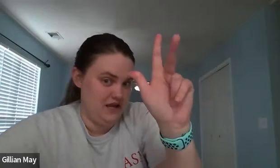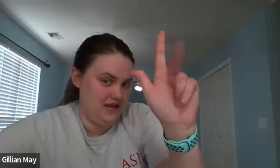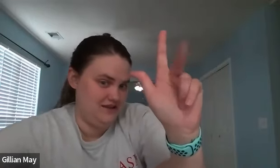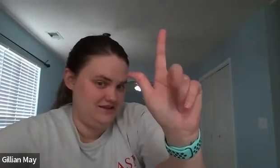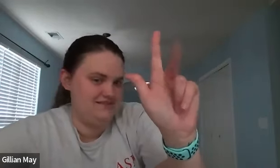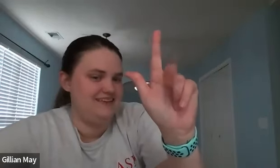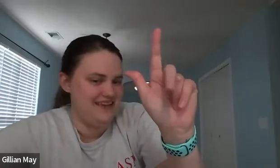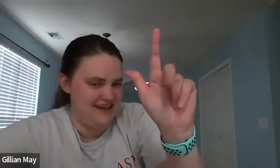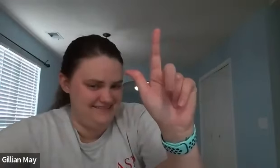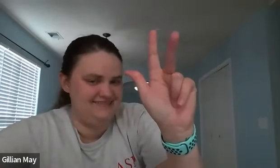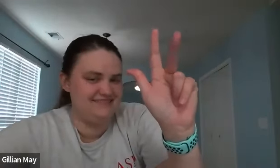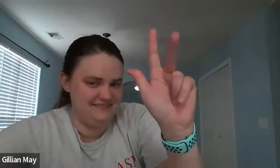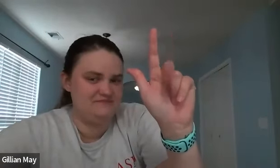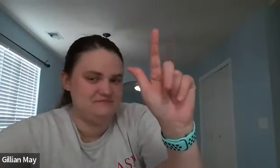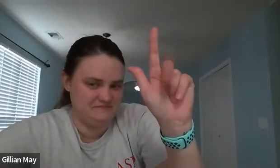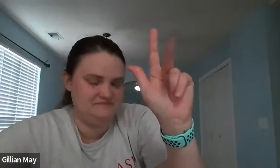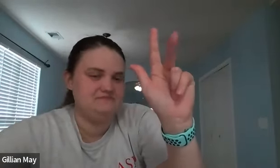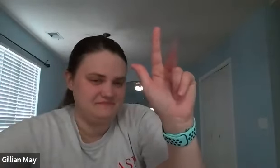23. Yeah. Then